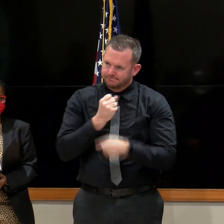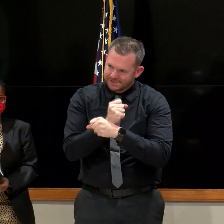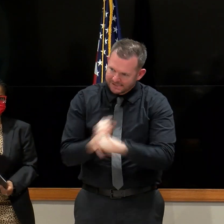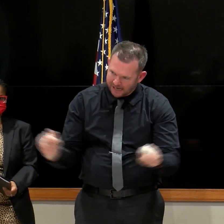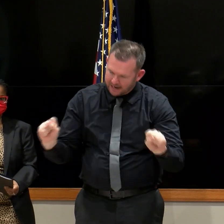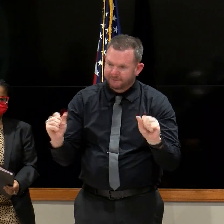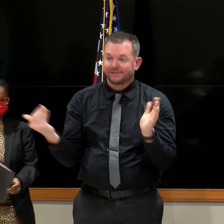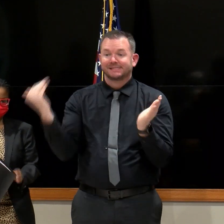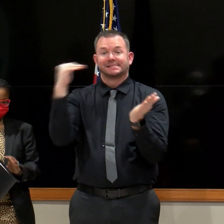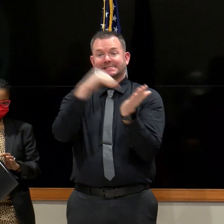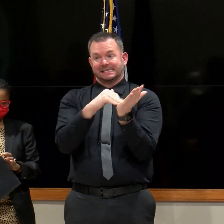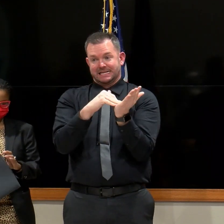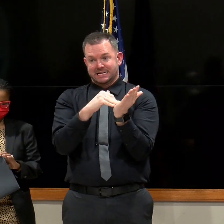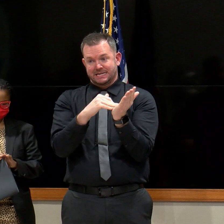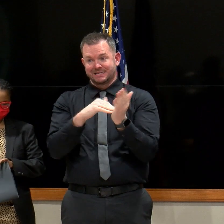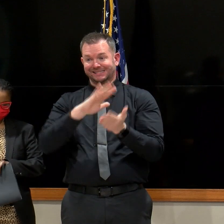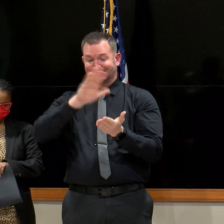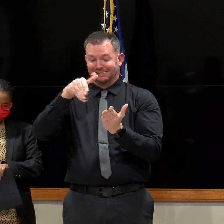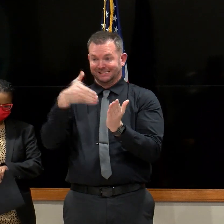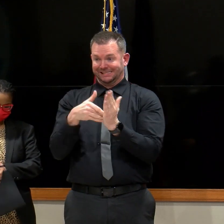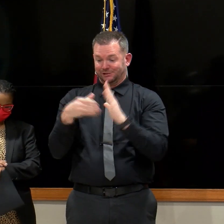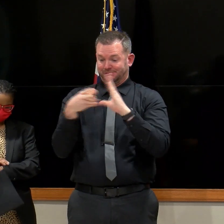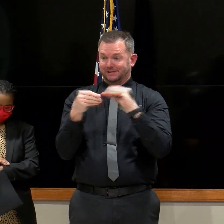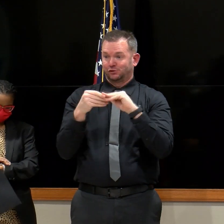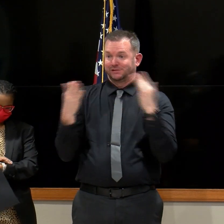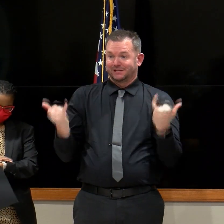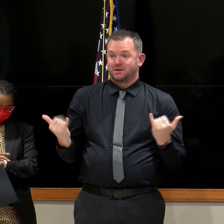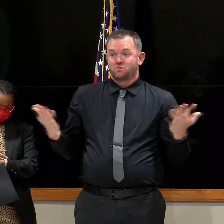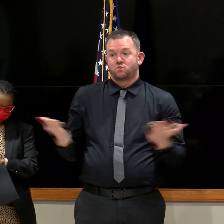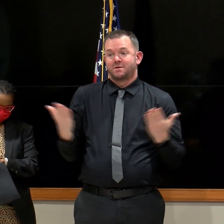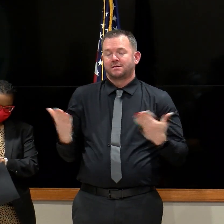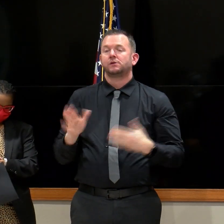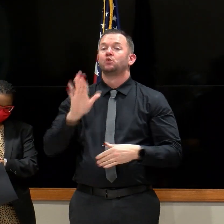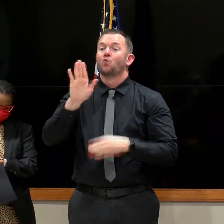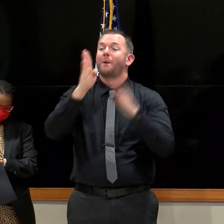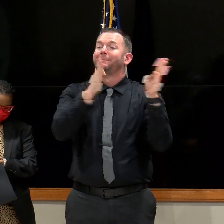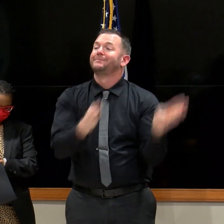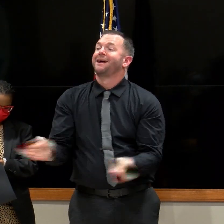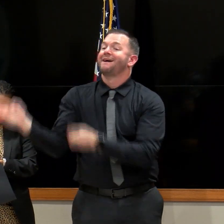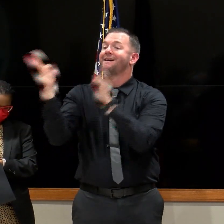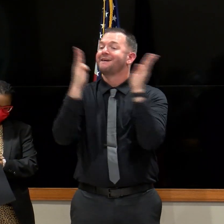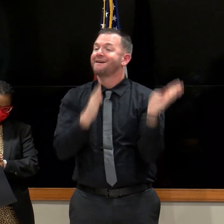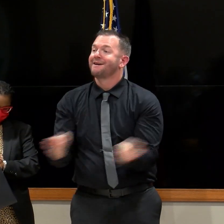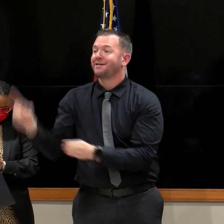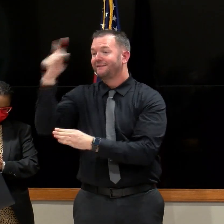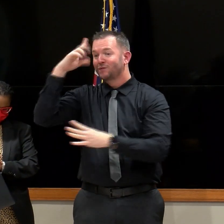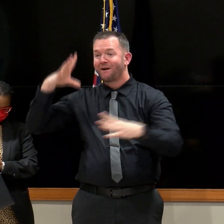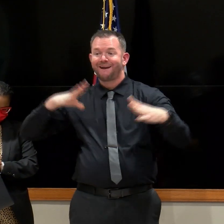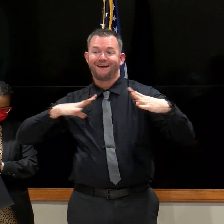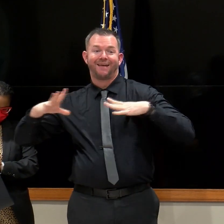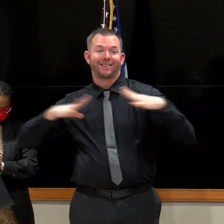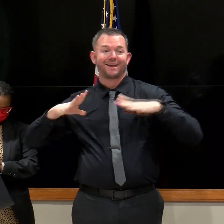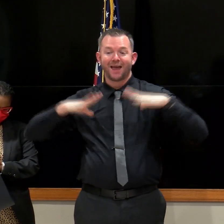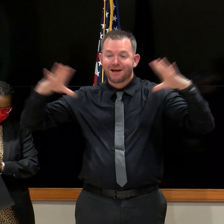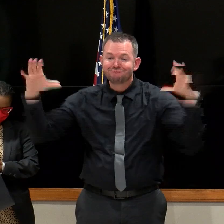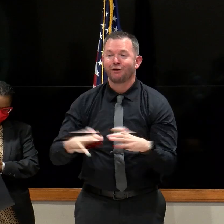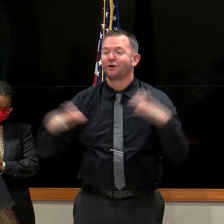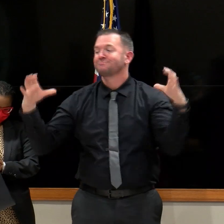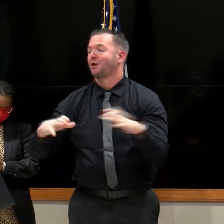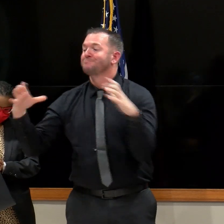central message for today is to cancel all holiday parties, gatherings,